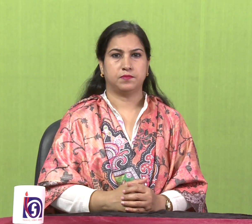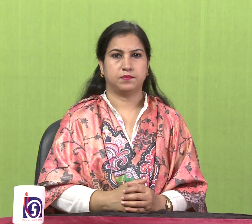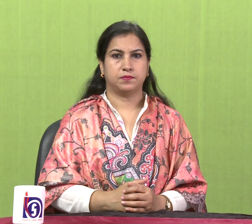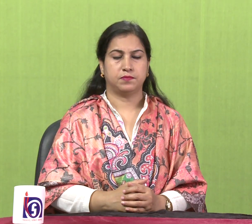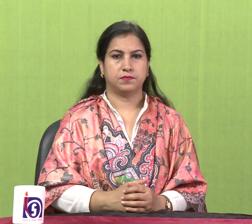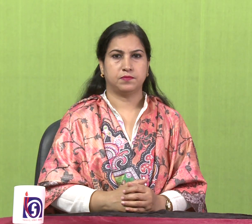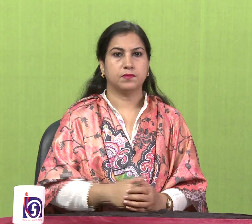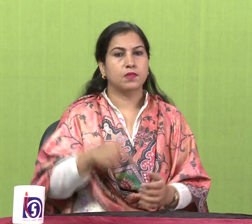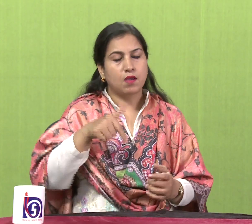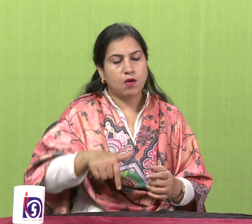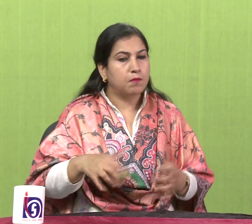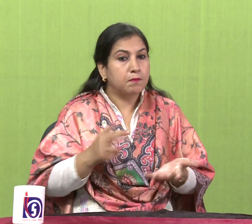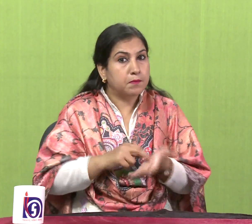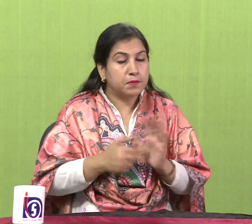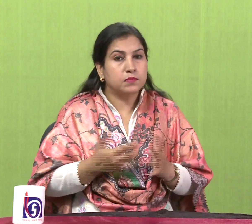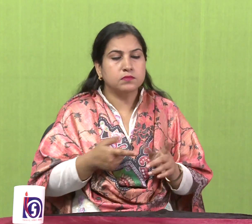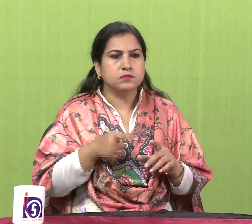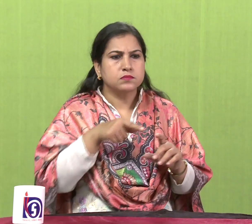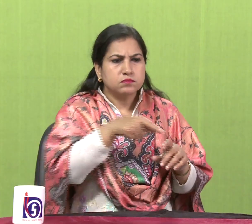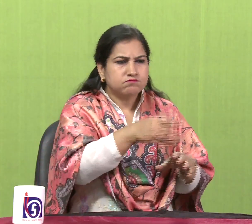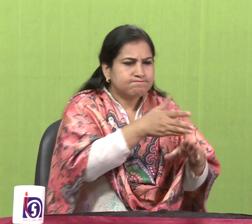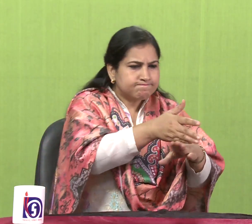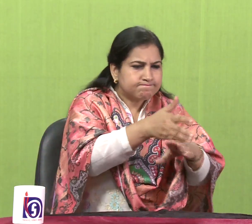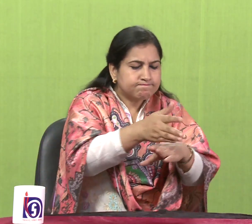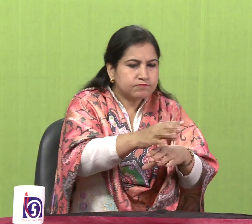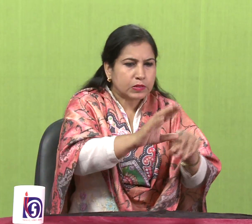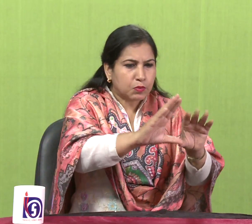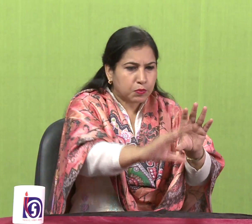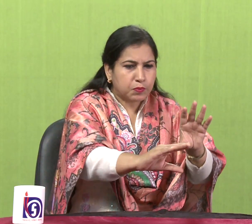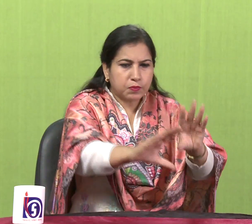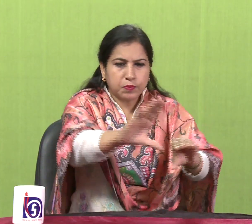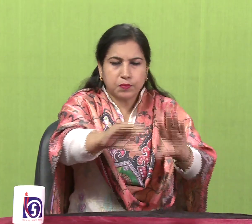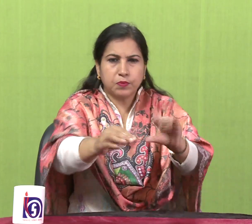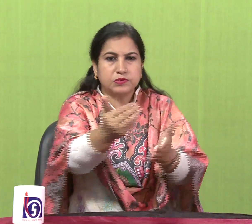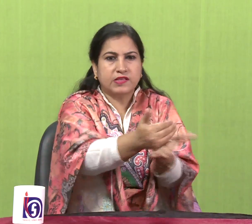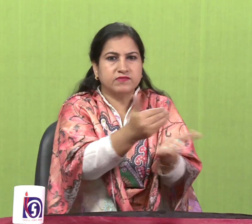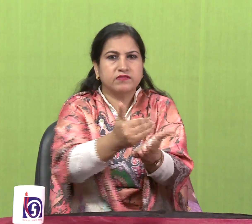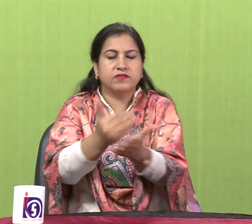Are to reduce their efforts are called as mitigation.